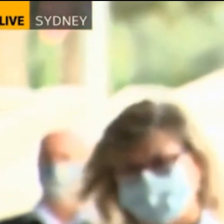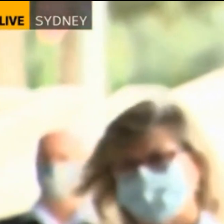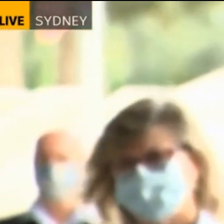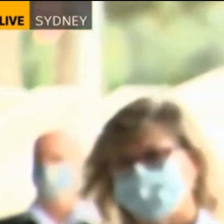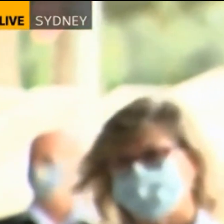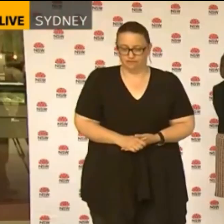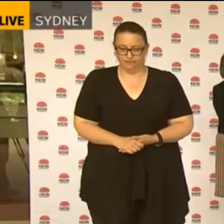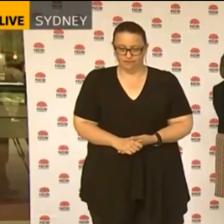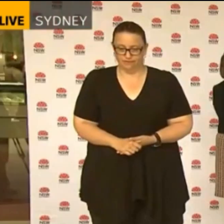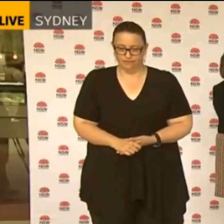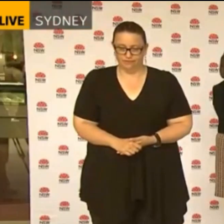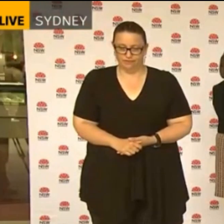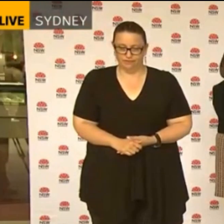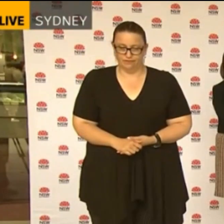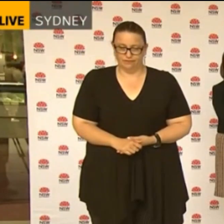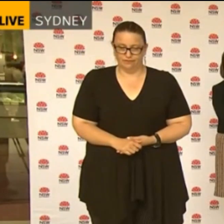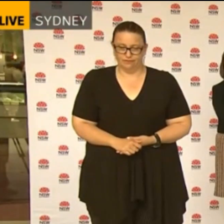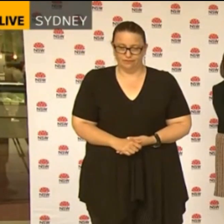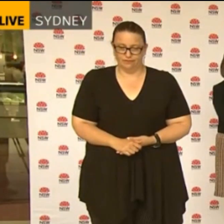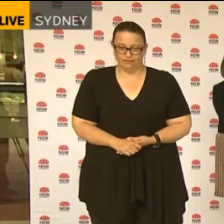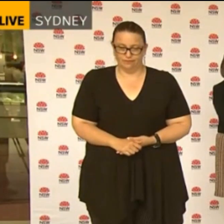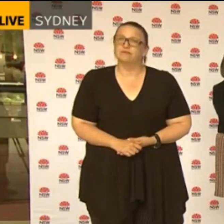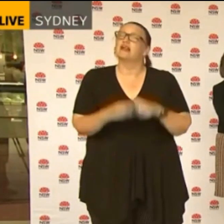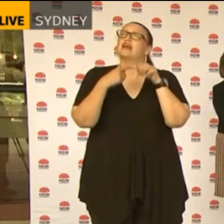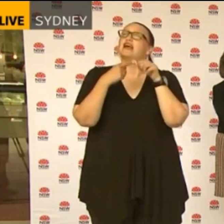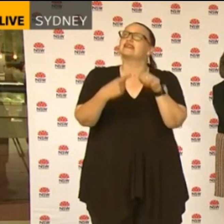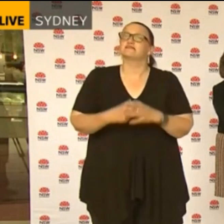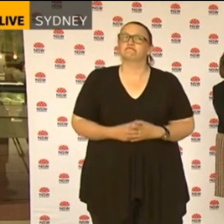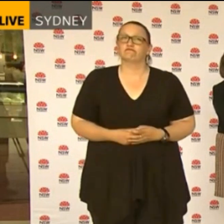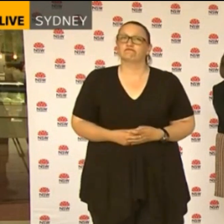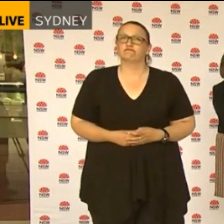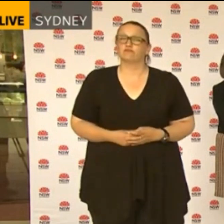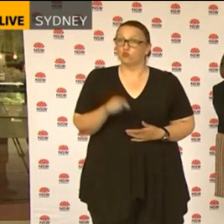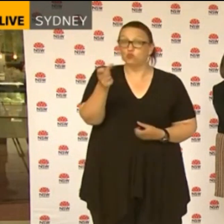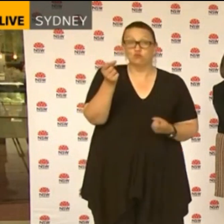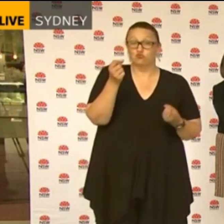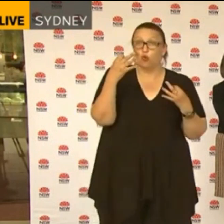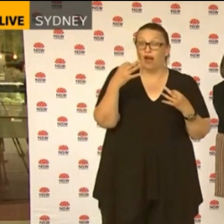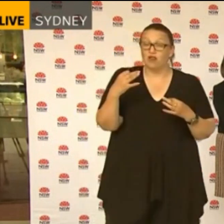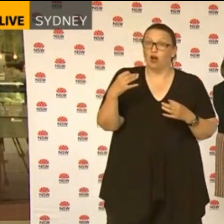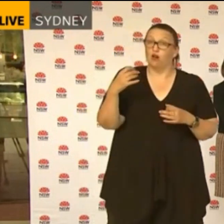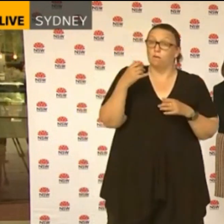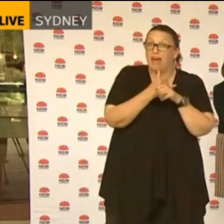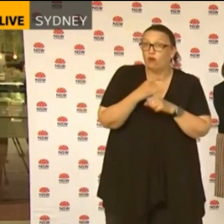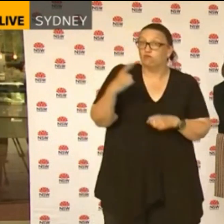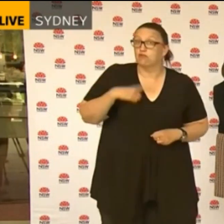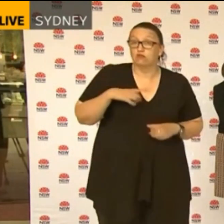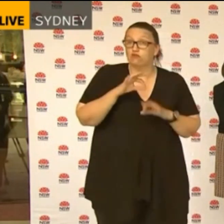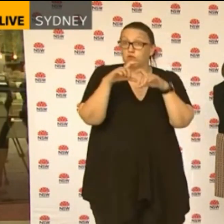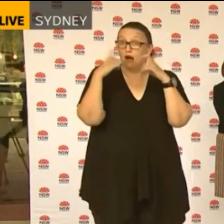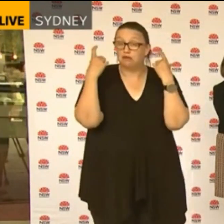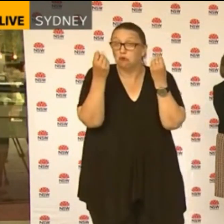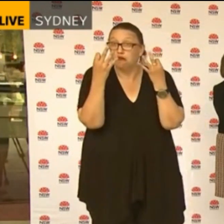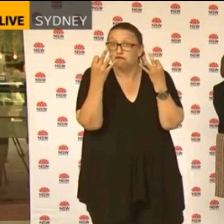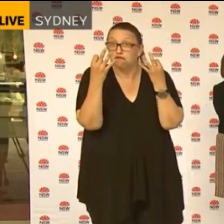that? If you don't have a medical reason to not wear a mask, not wearing a mask is